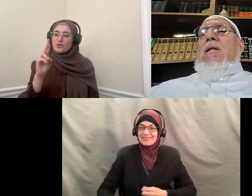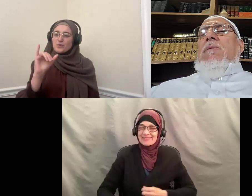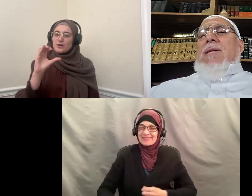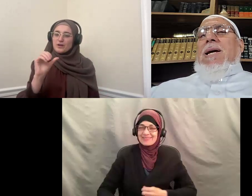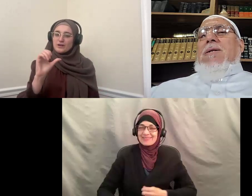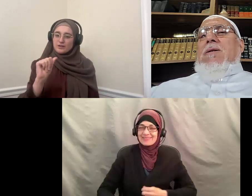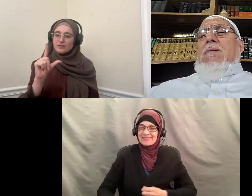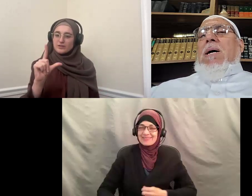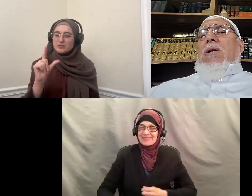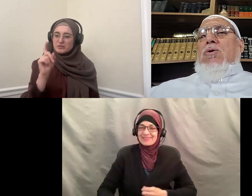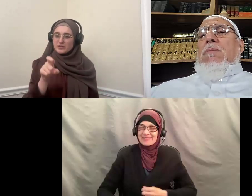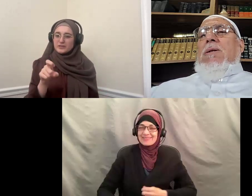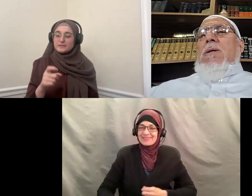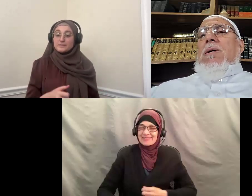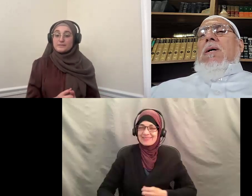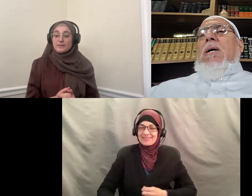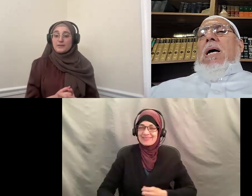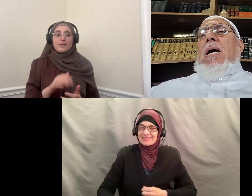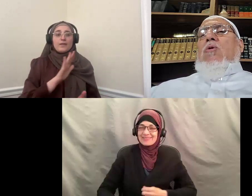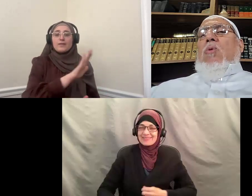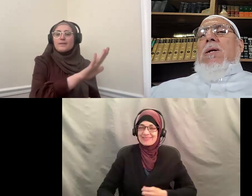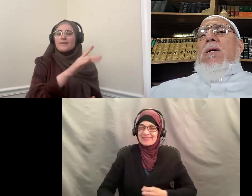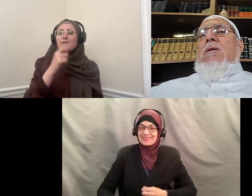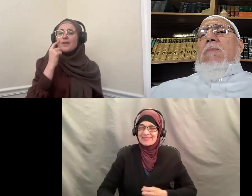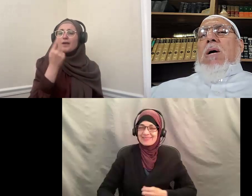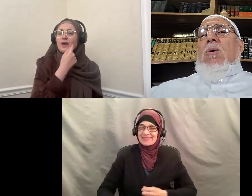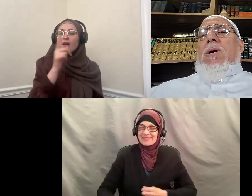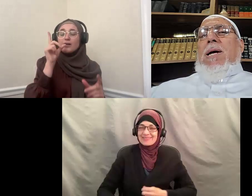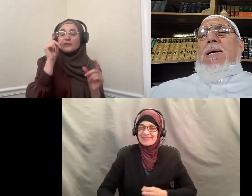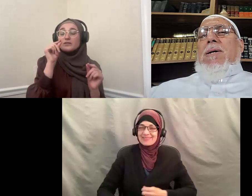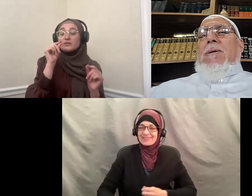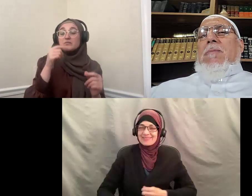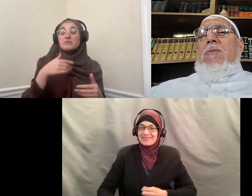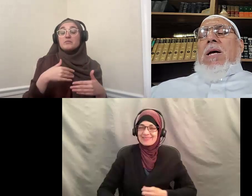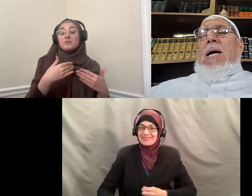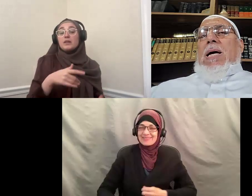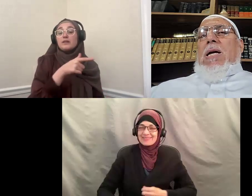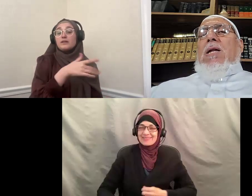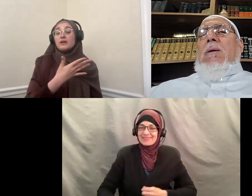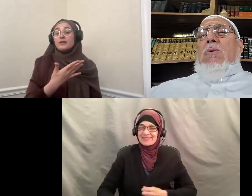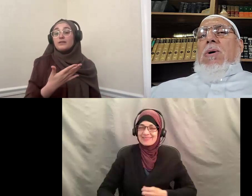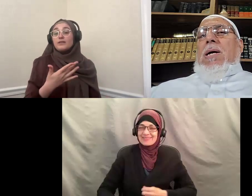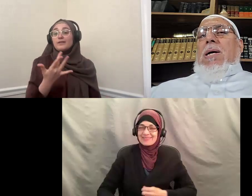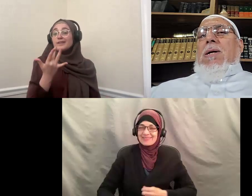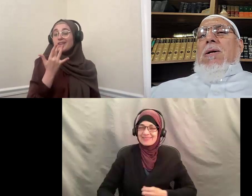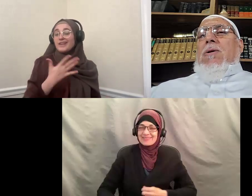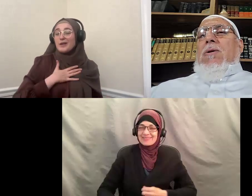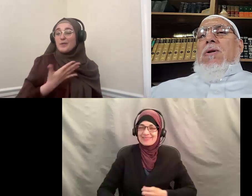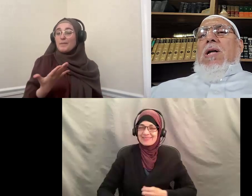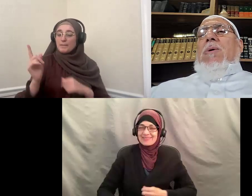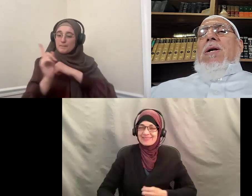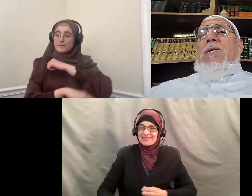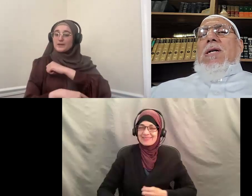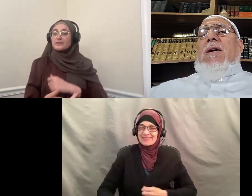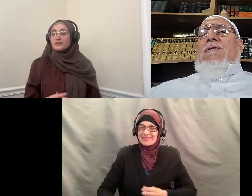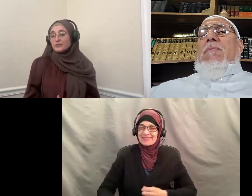let them taste my torment and witness my warning. And in the morning,